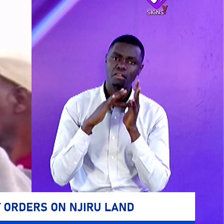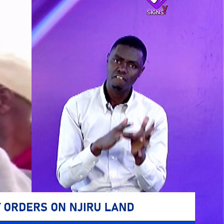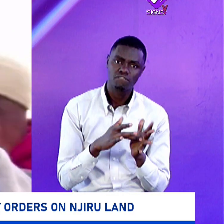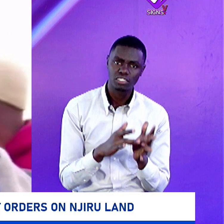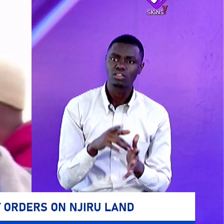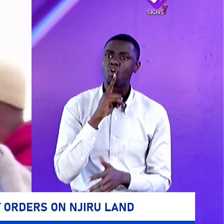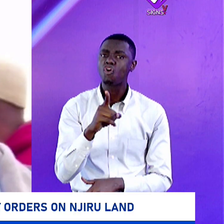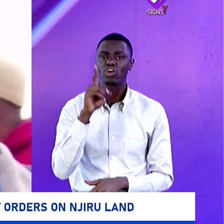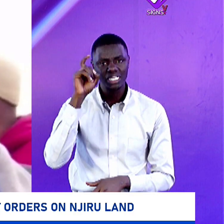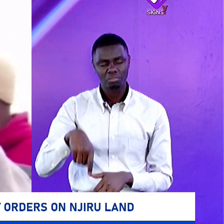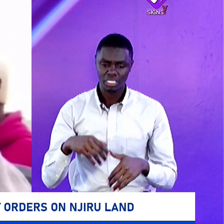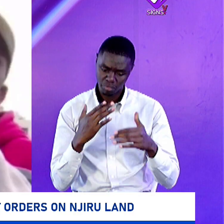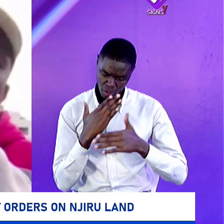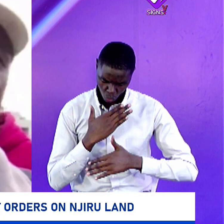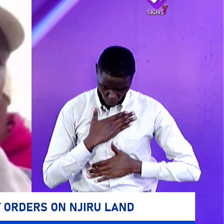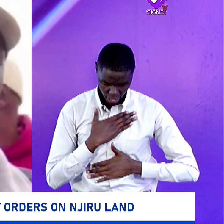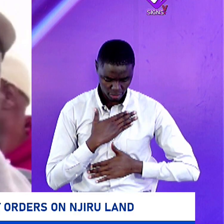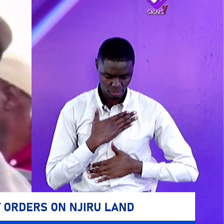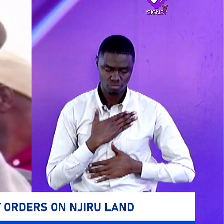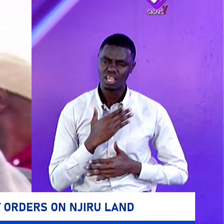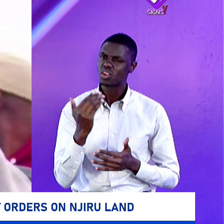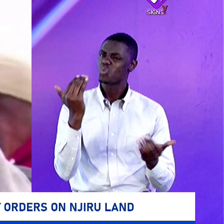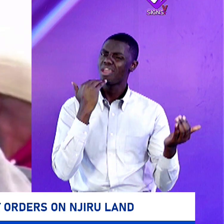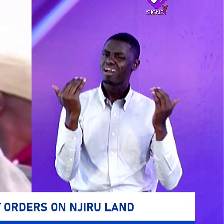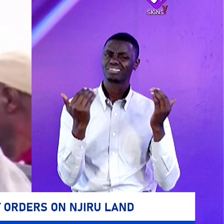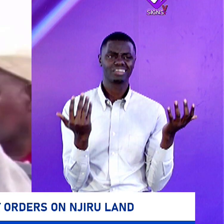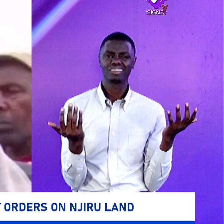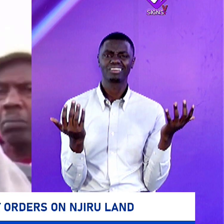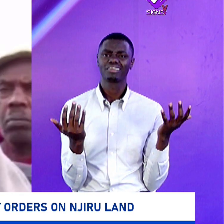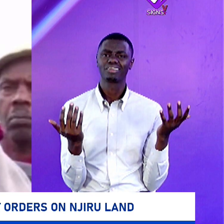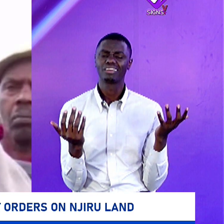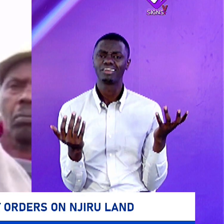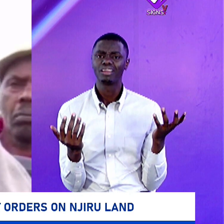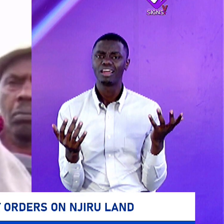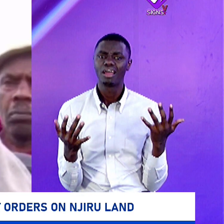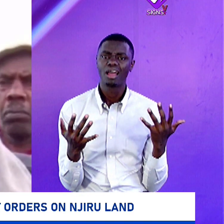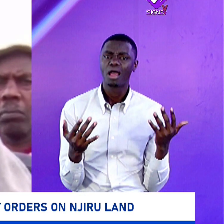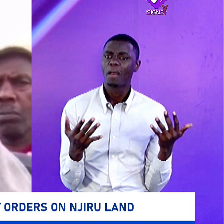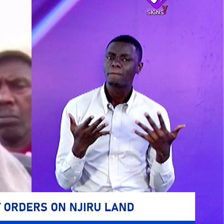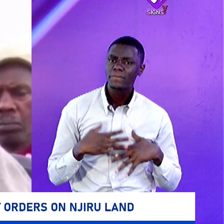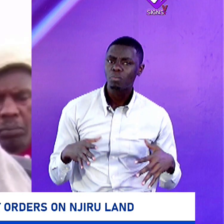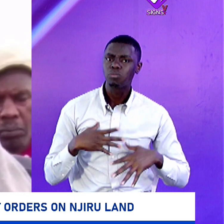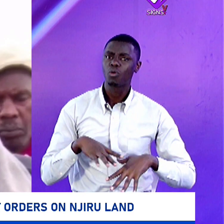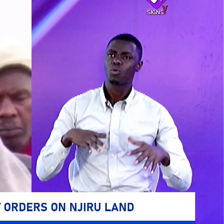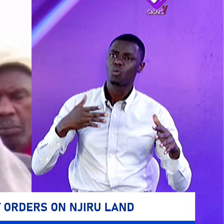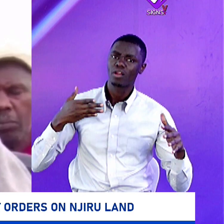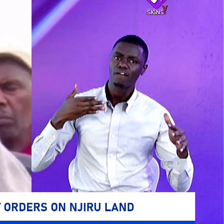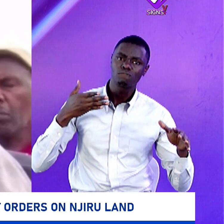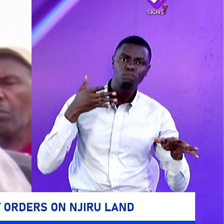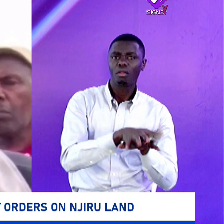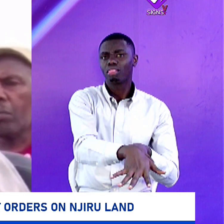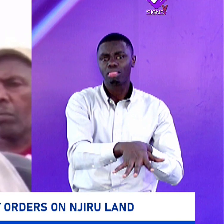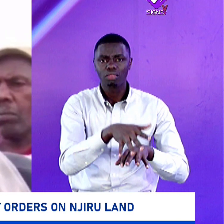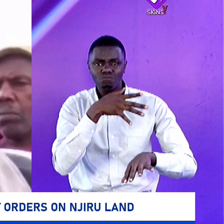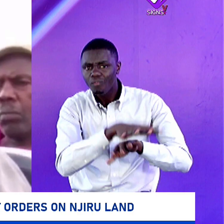orders must be obeyed. Tunajiuliza, kwani wale wanaigiria hiyo mambo ya hiyo shamba